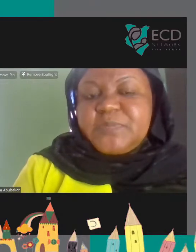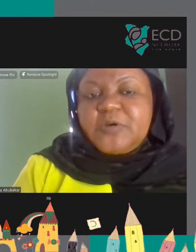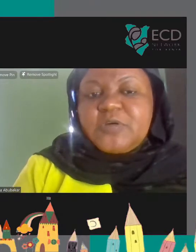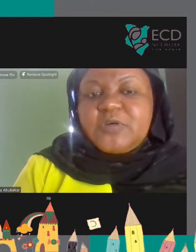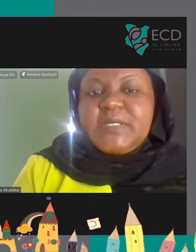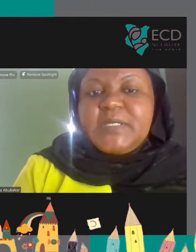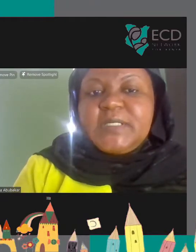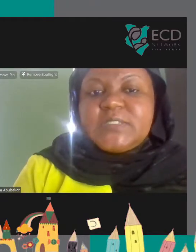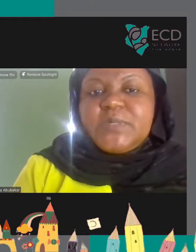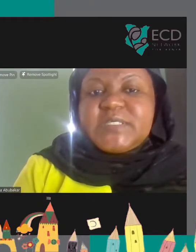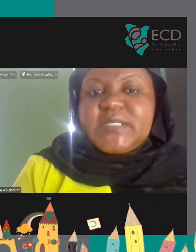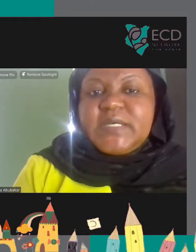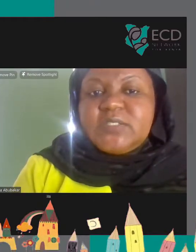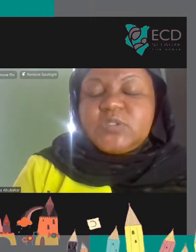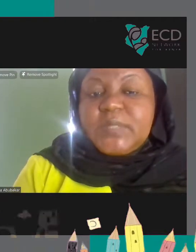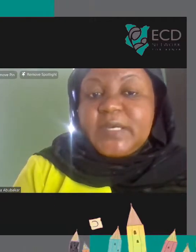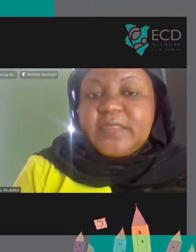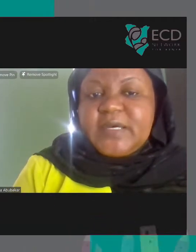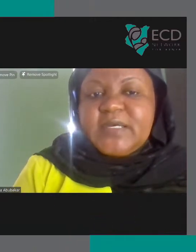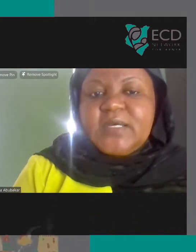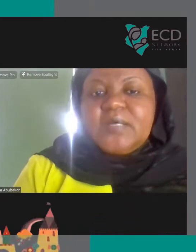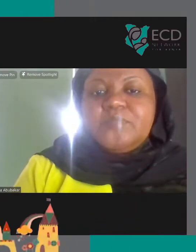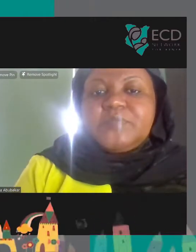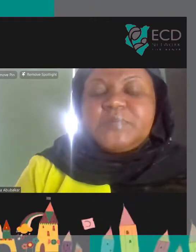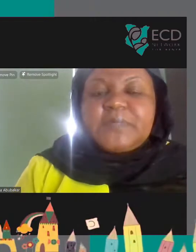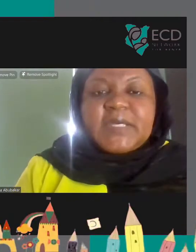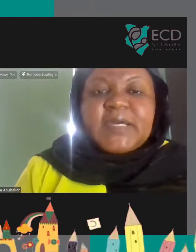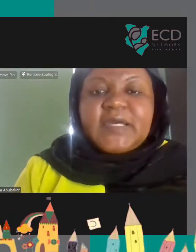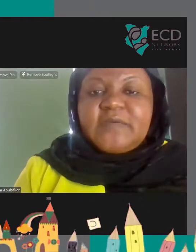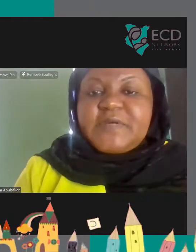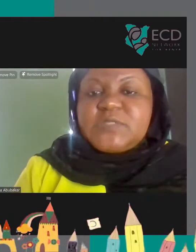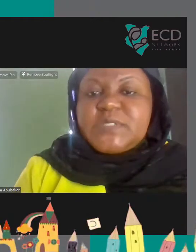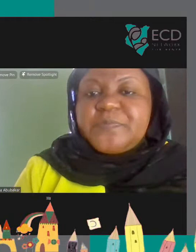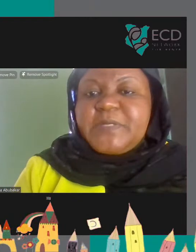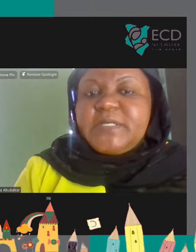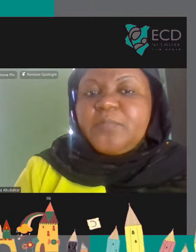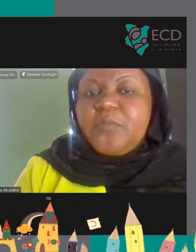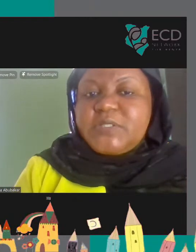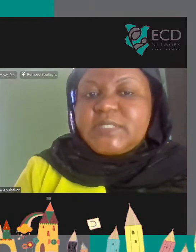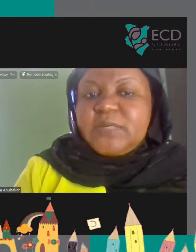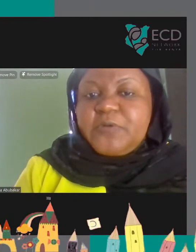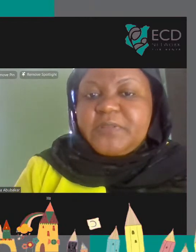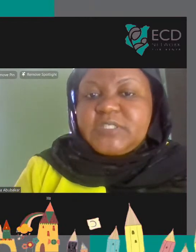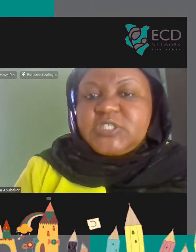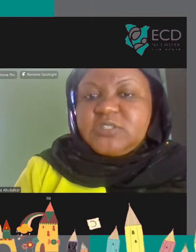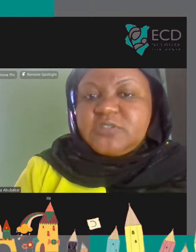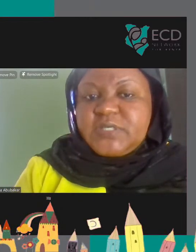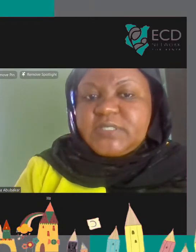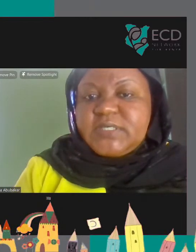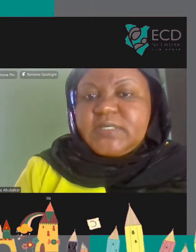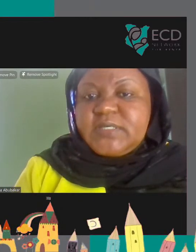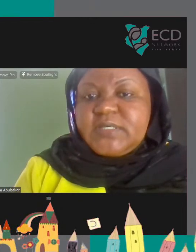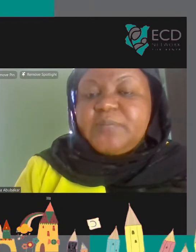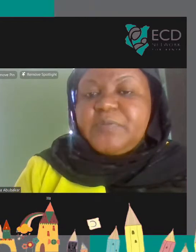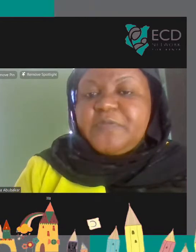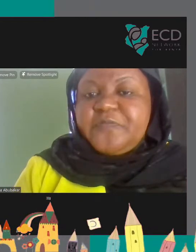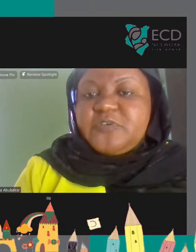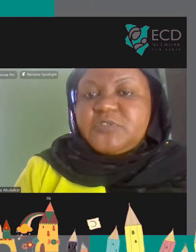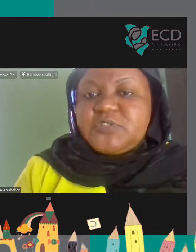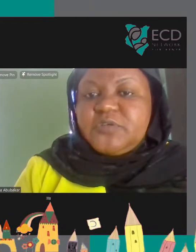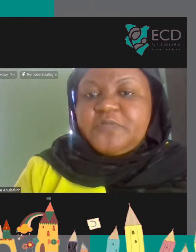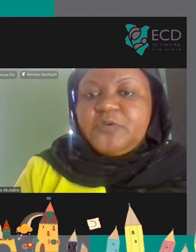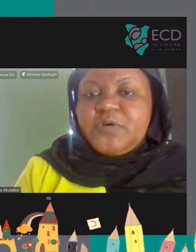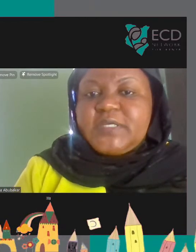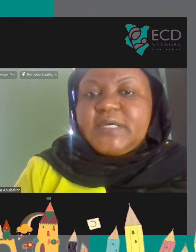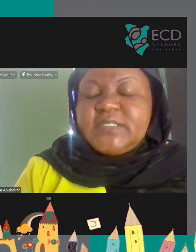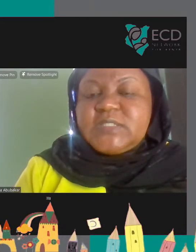happened is because families were staying together, caregivers were spending more time with the children than